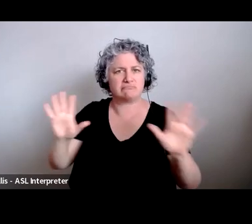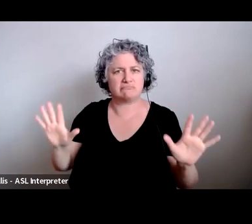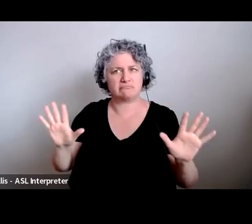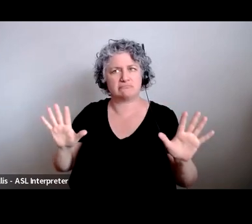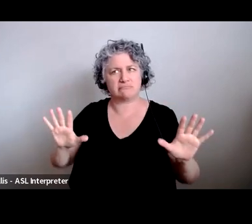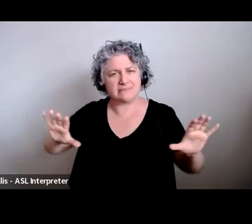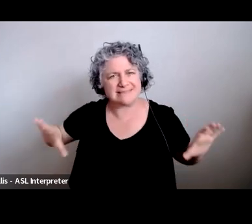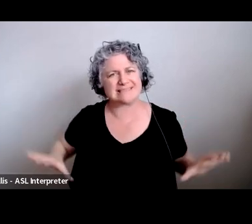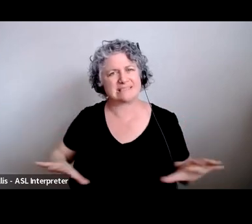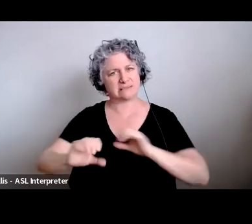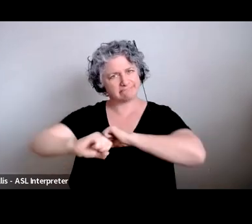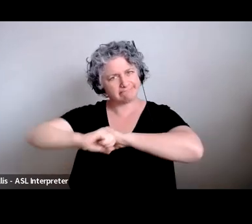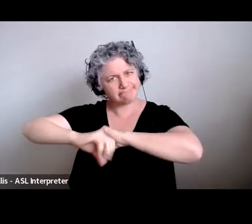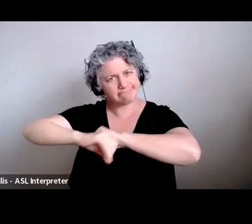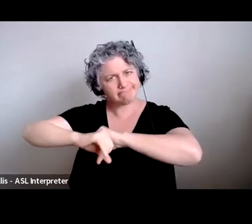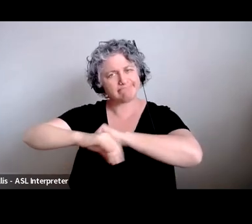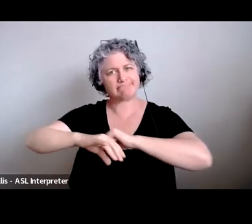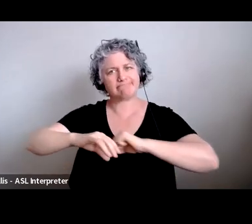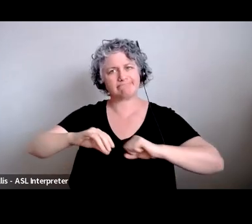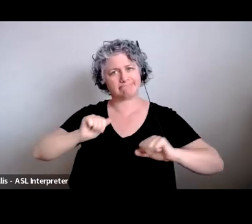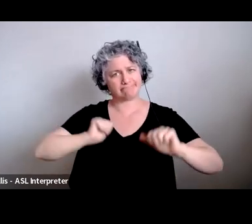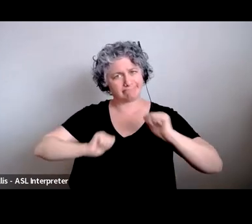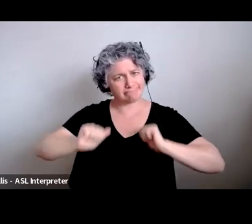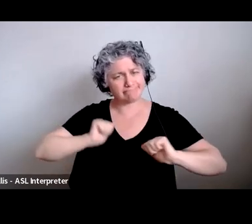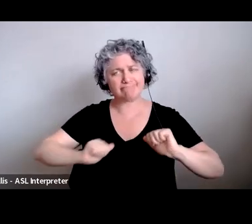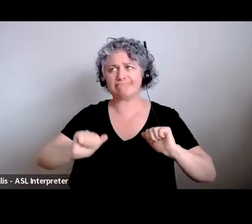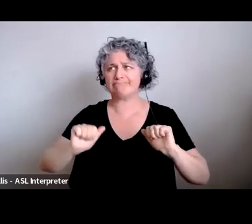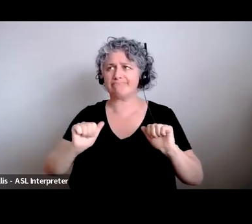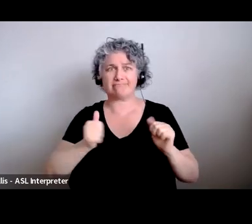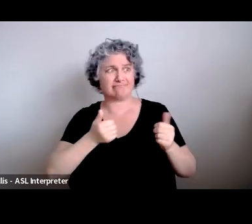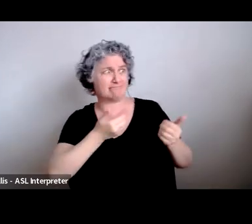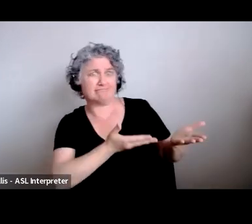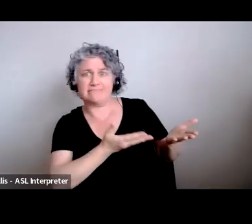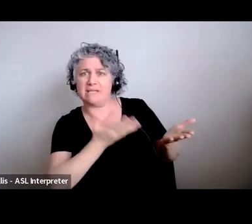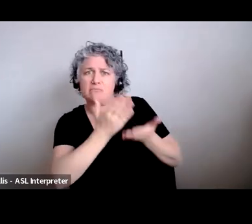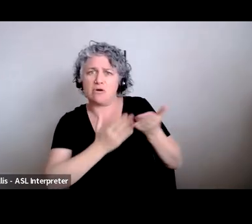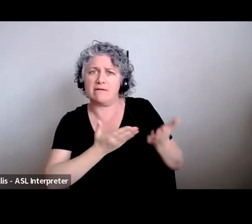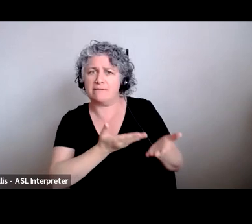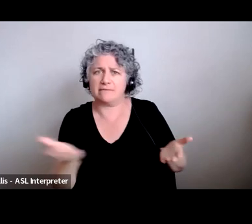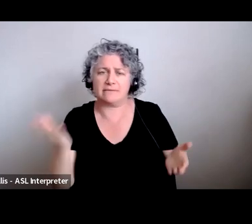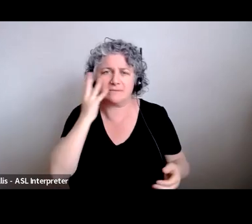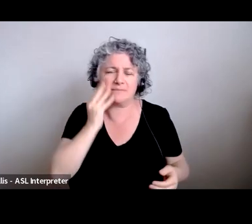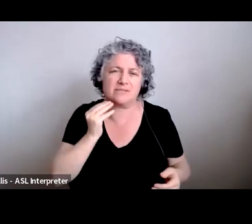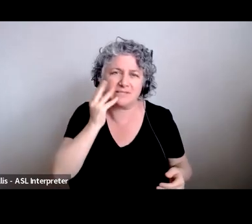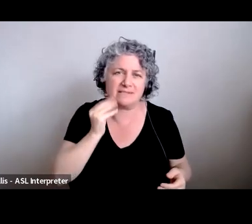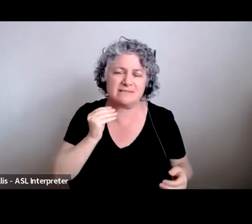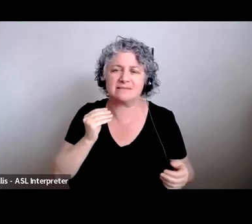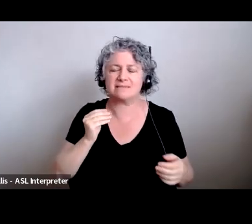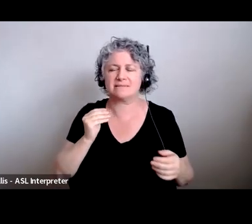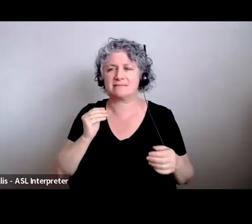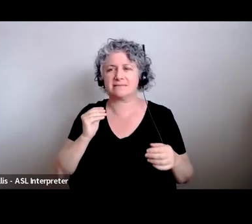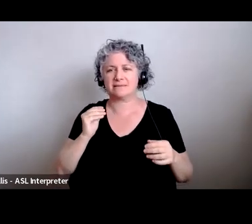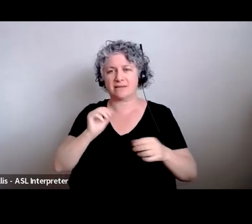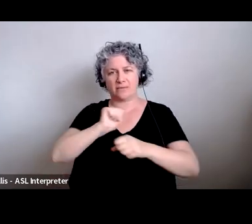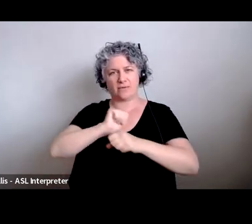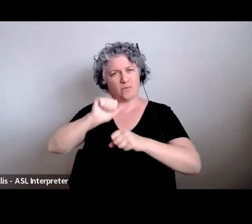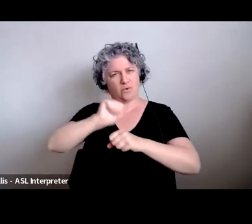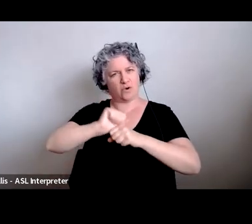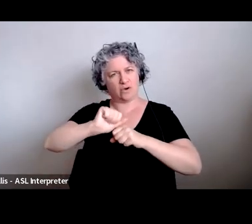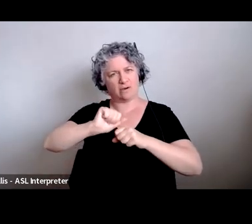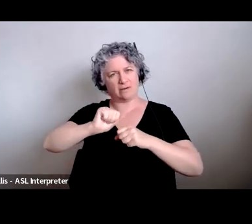active and profound way, and make it, it's the work we have to do to